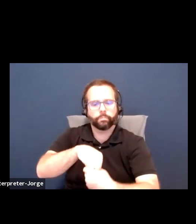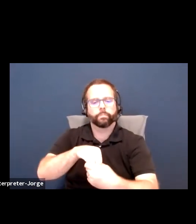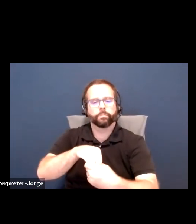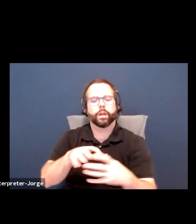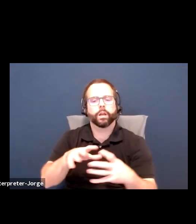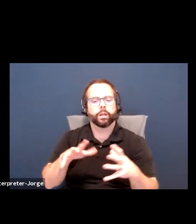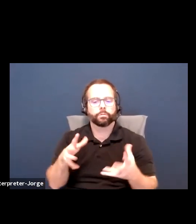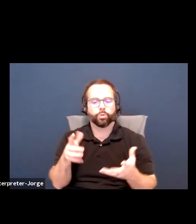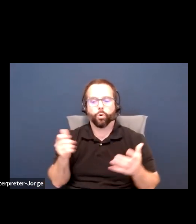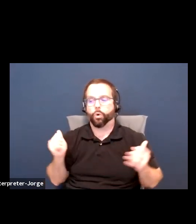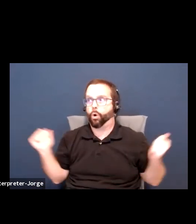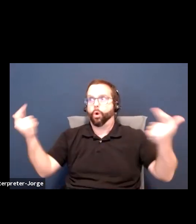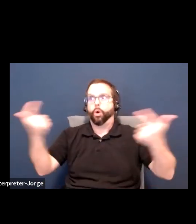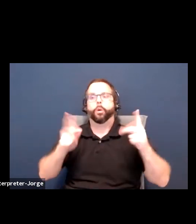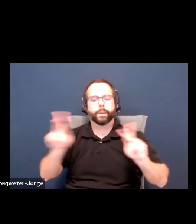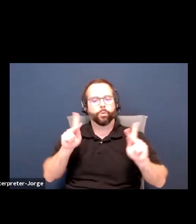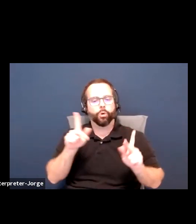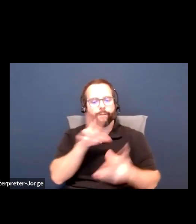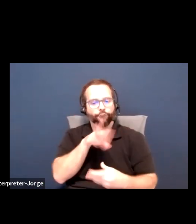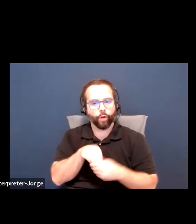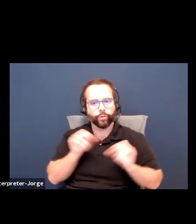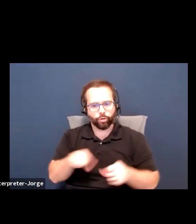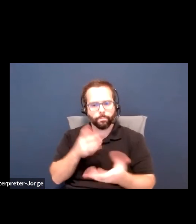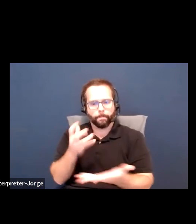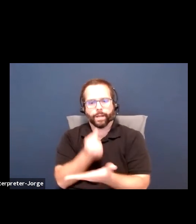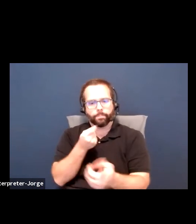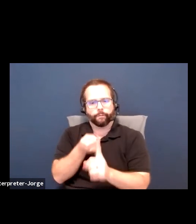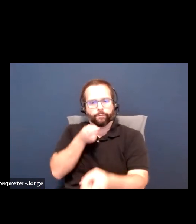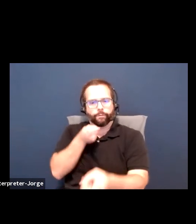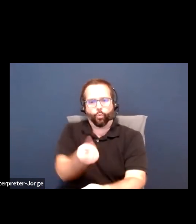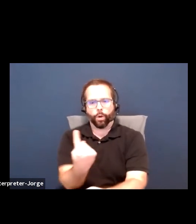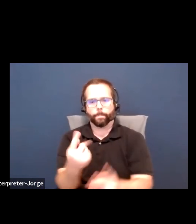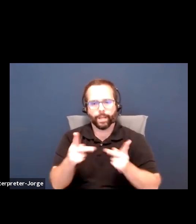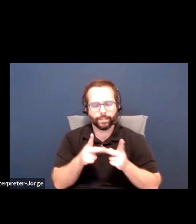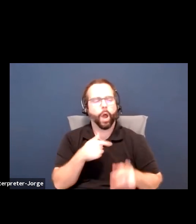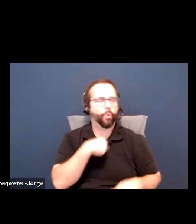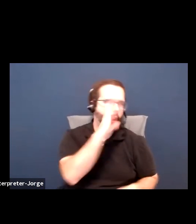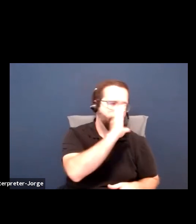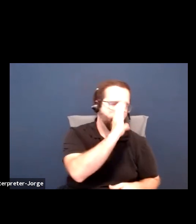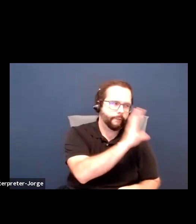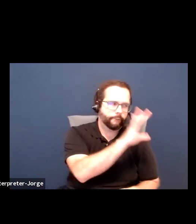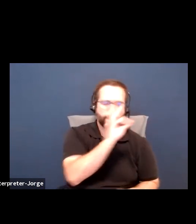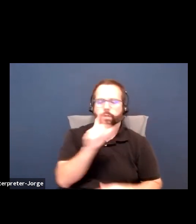But I will follow up, and if I can get that, we'll send it to Sierra and Billy.